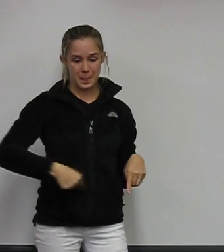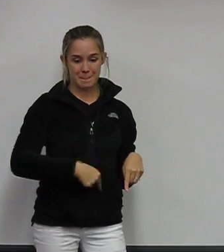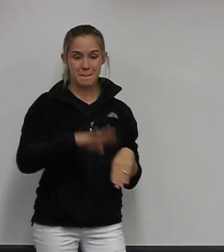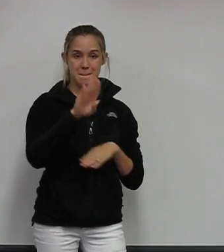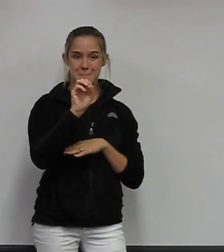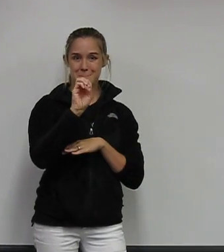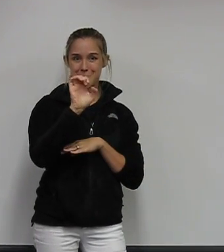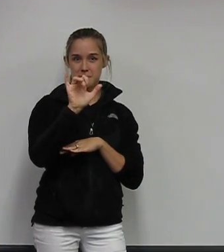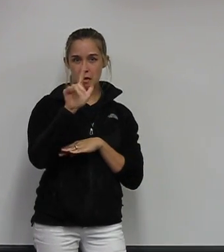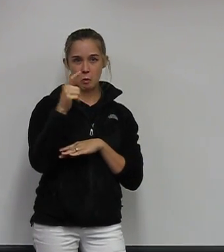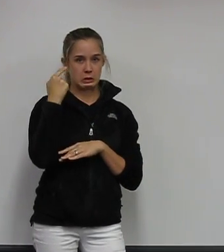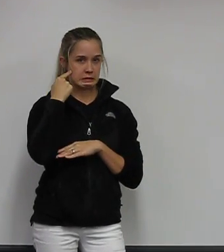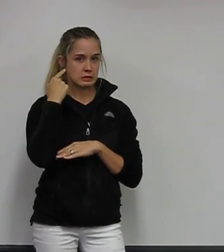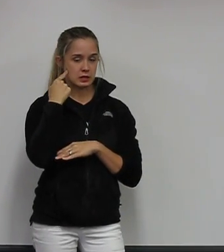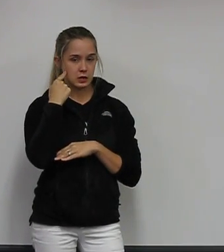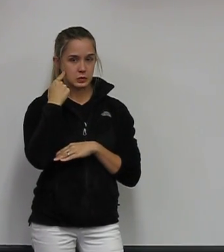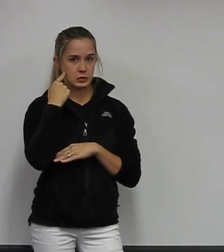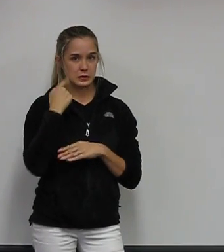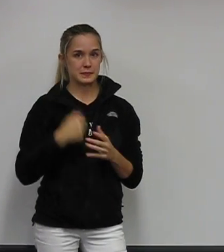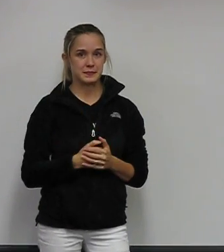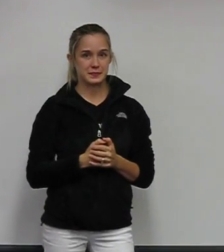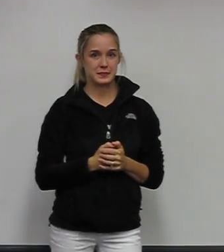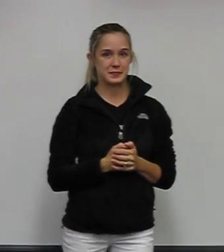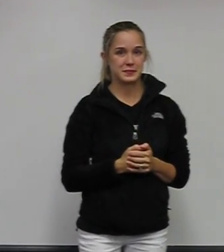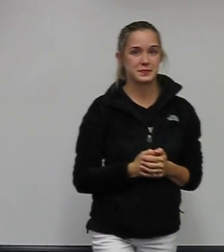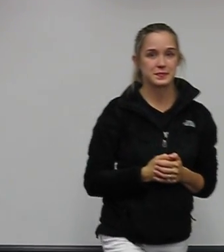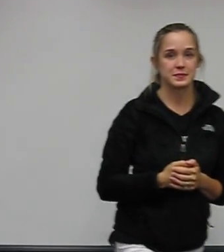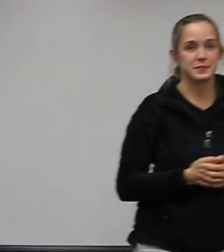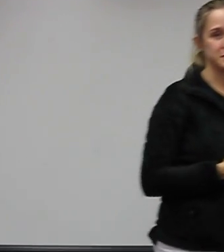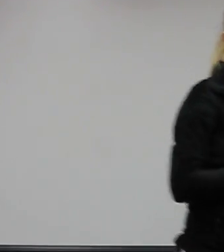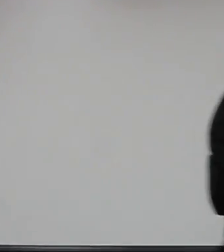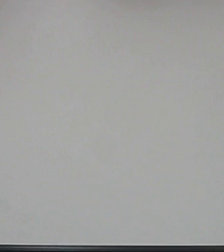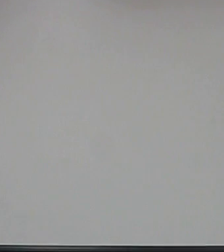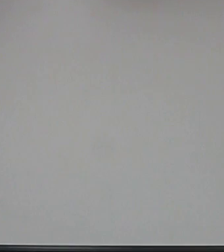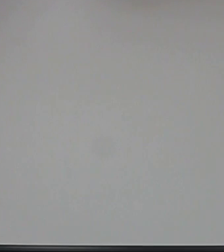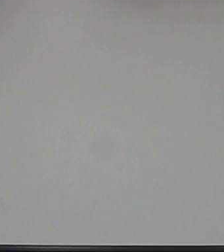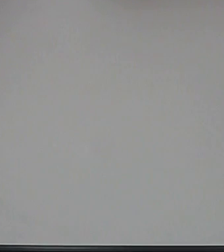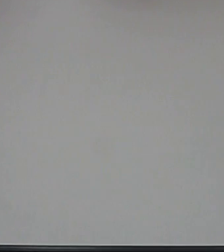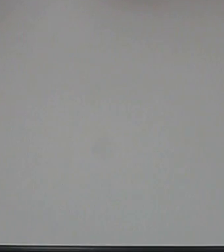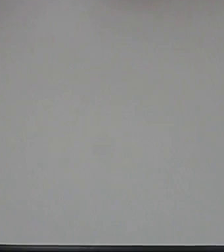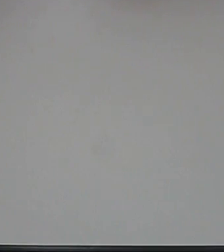Since this child's starving, we'll probably feel for nothing in his belly because the daddy didn't feed him any breakfast.